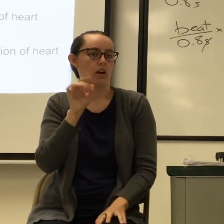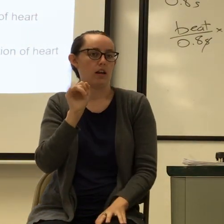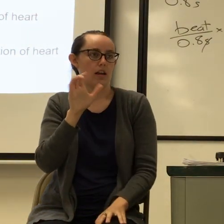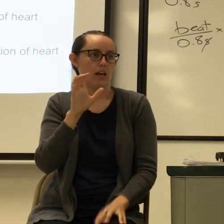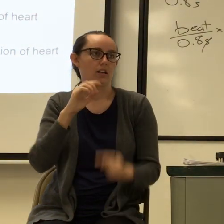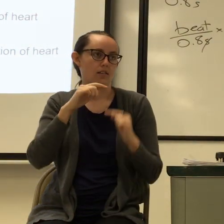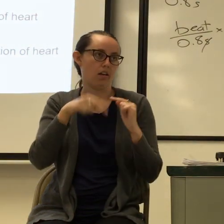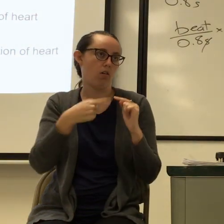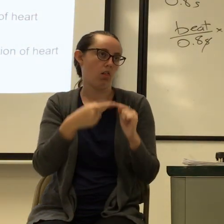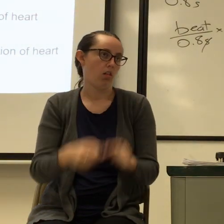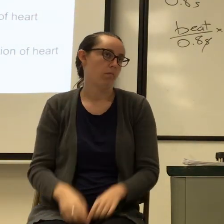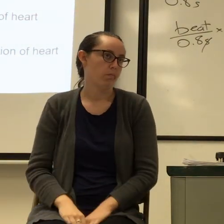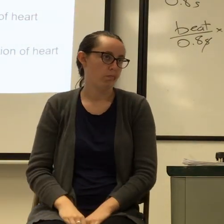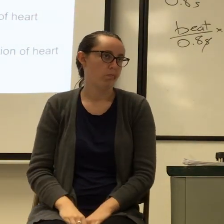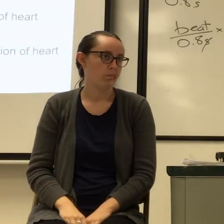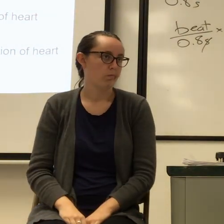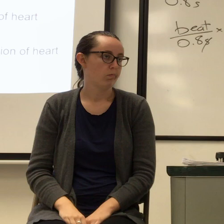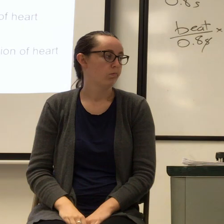the